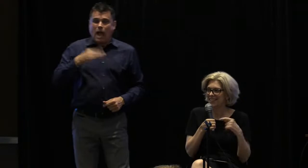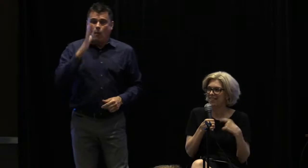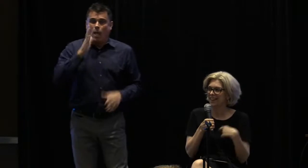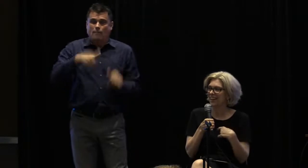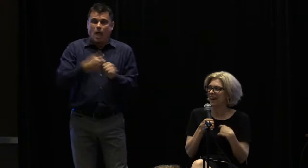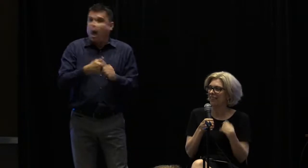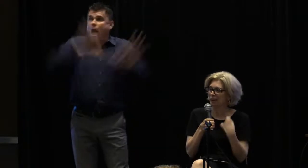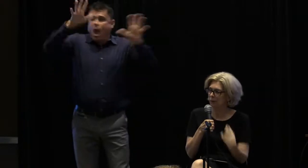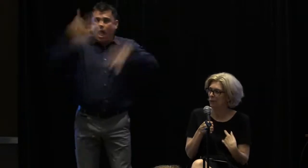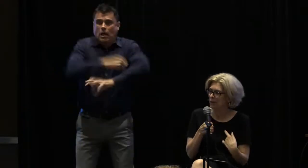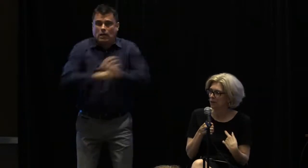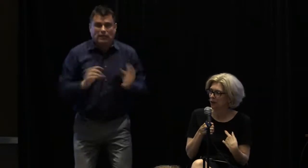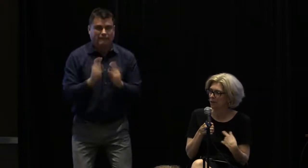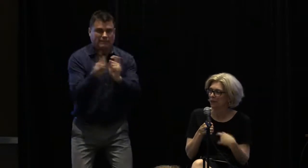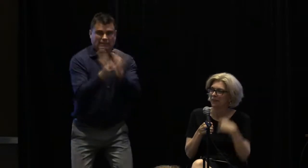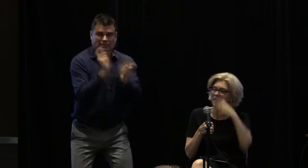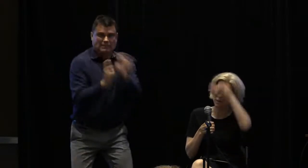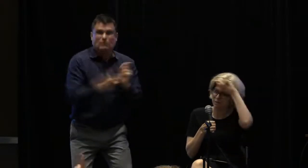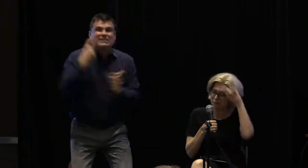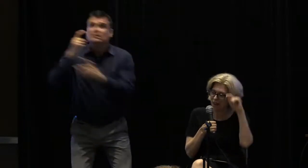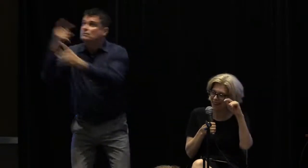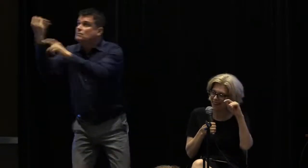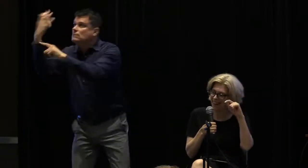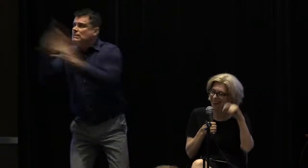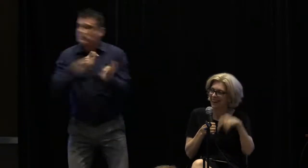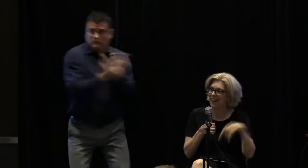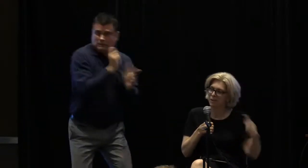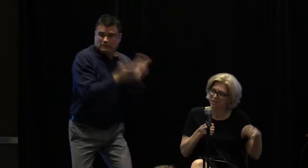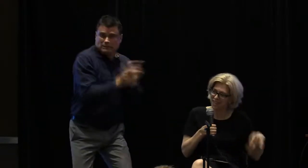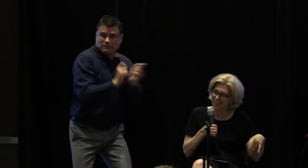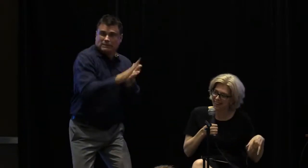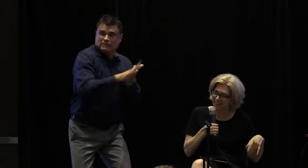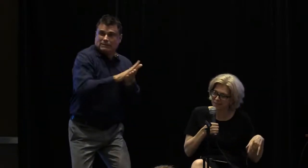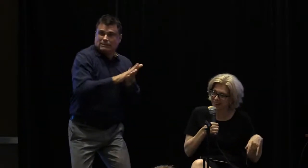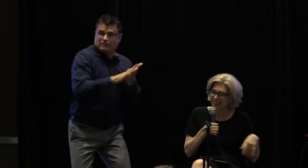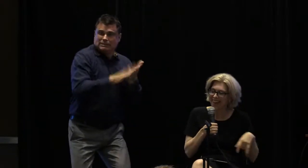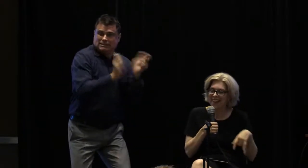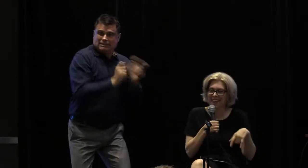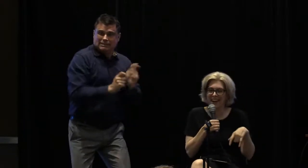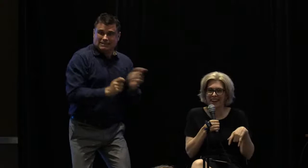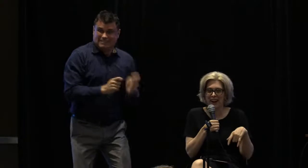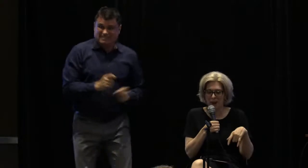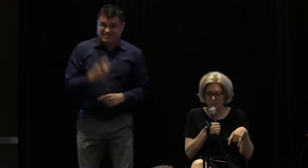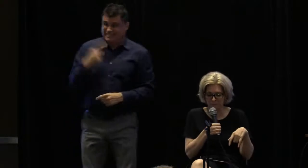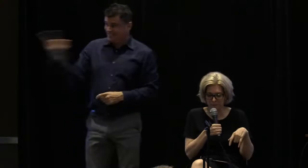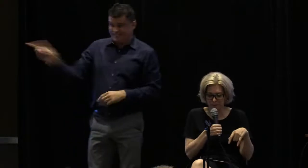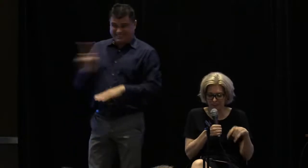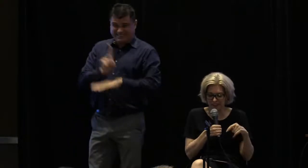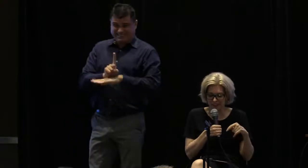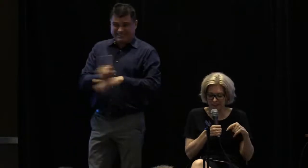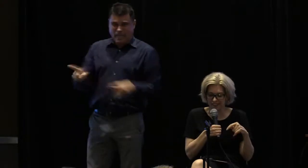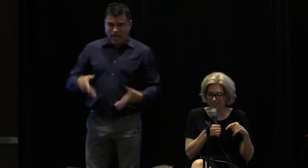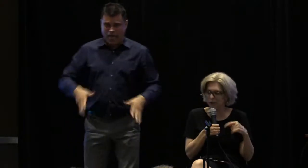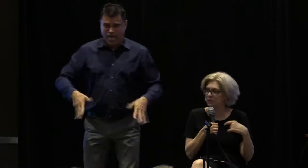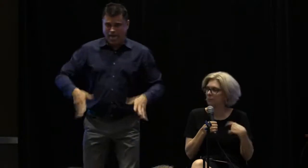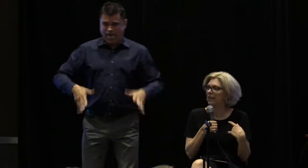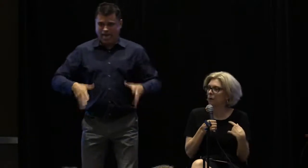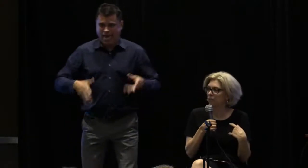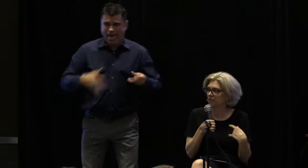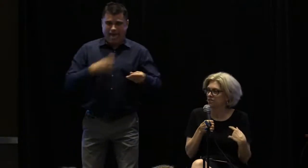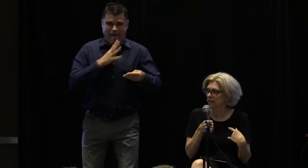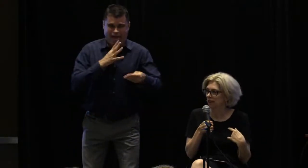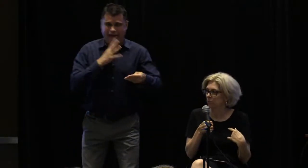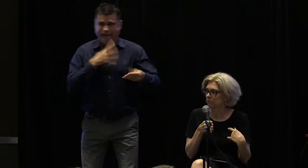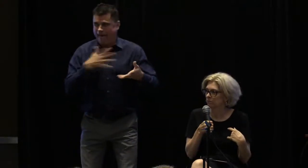I did think a little bit when you were up here, and you were sweating, Nick, and you were shaking a little bit, that that it was a bit